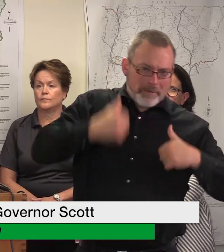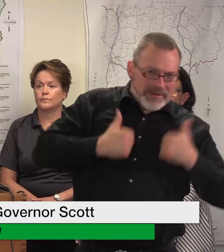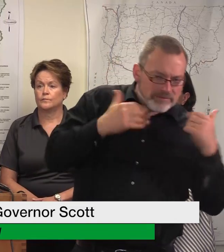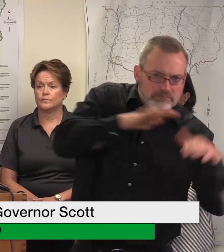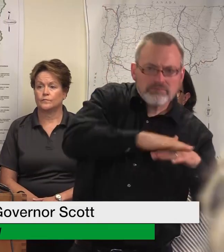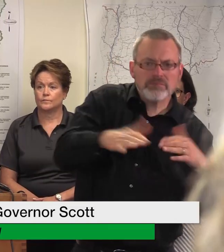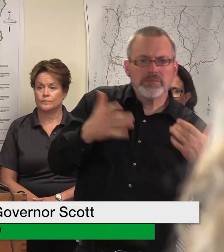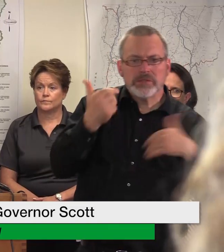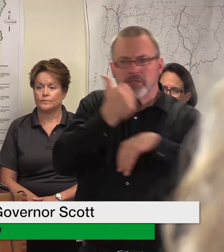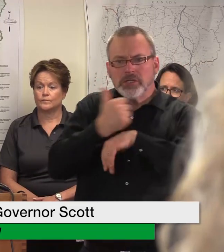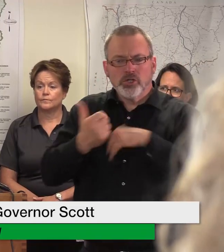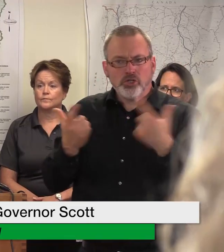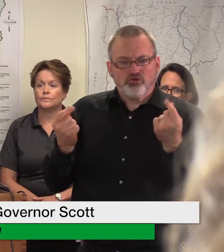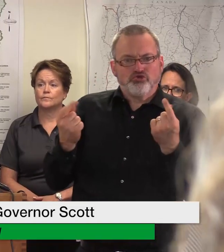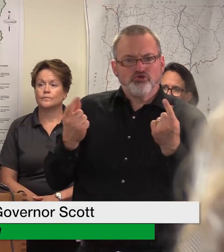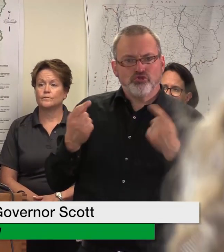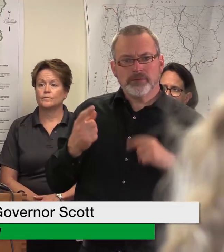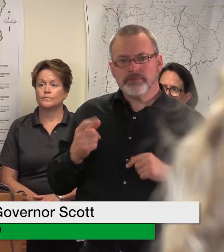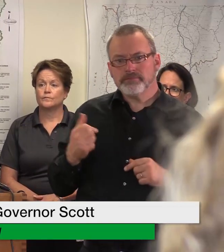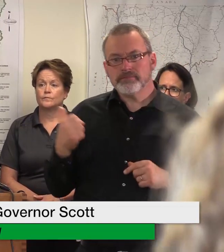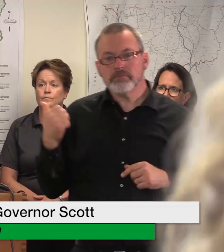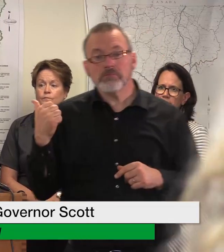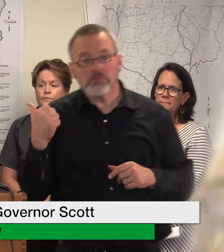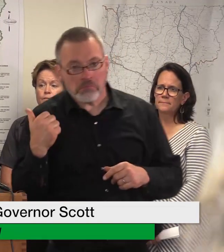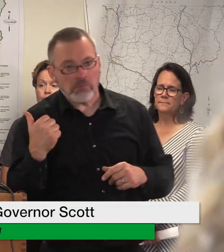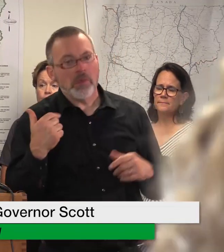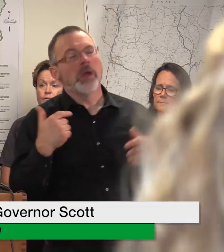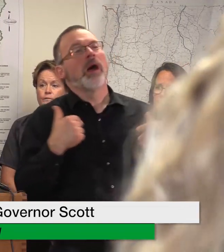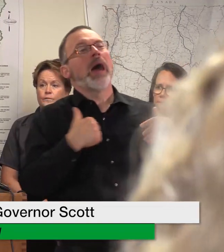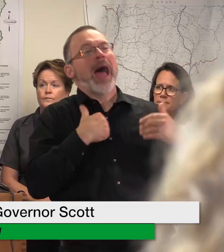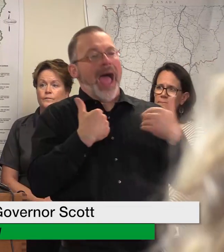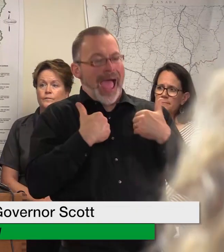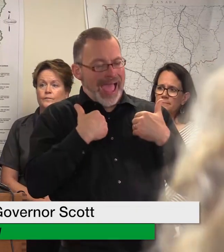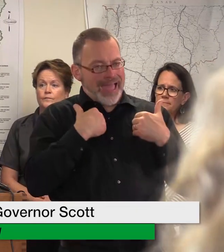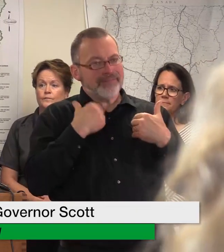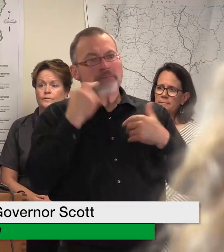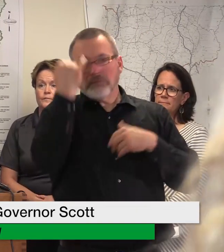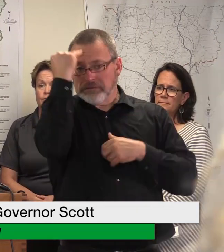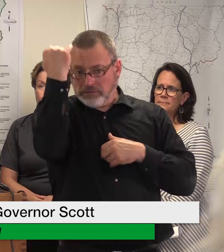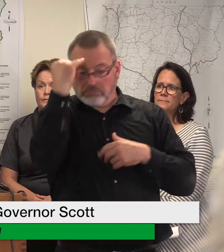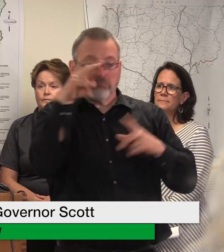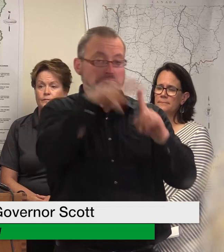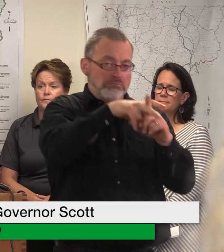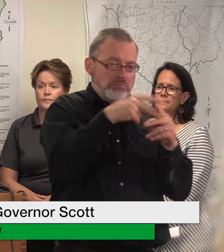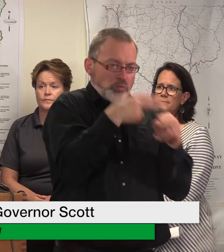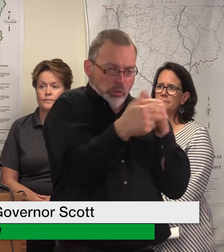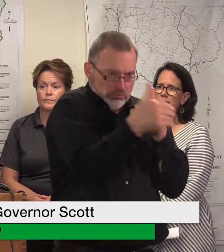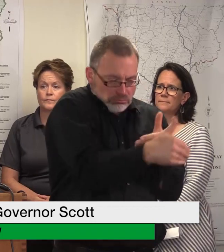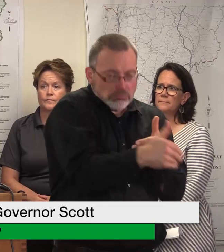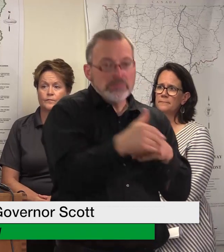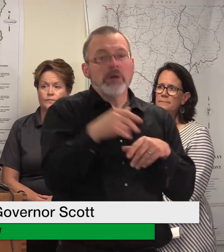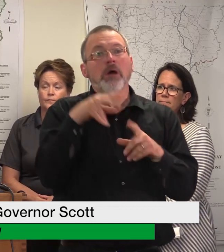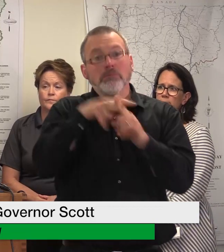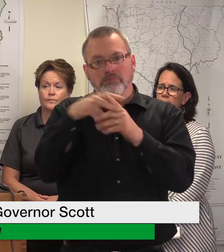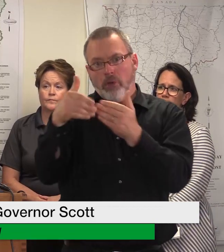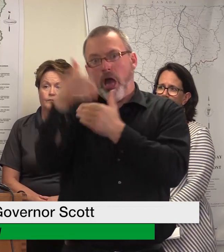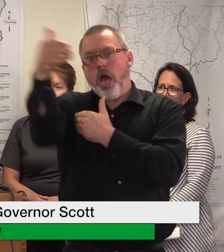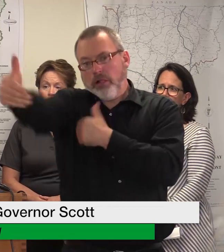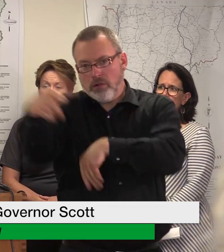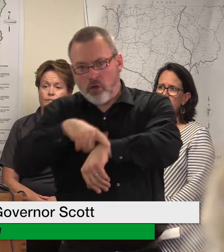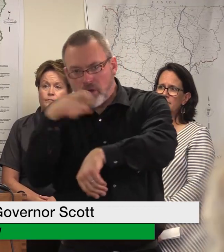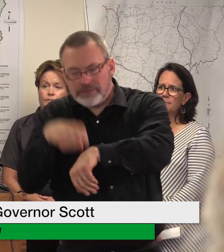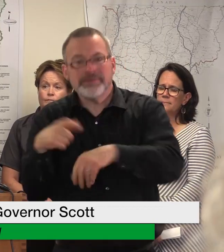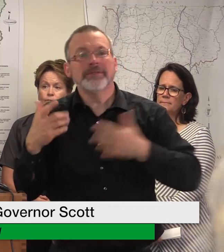long-term or maybe shorter-term solutions. But they all have to be on the table, and we have to work with the